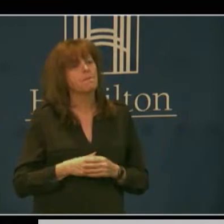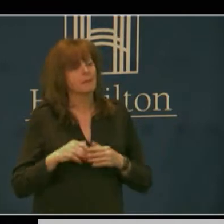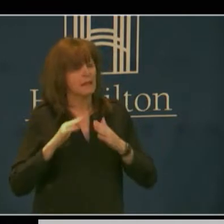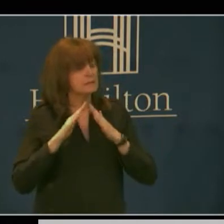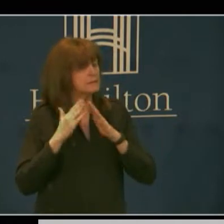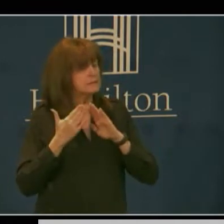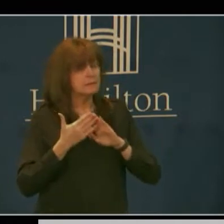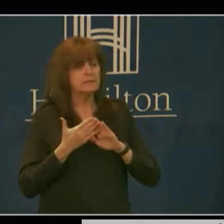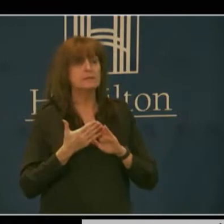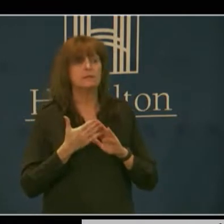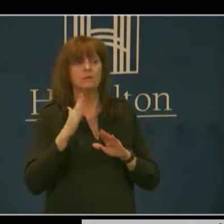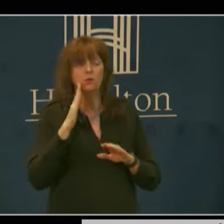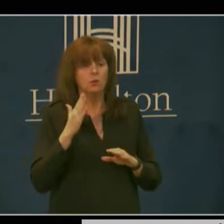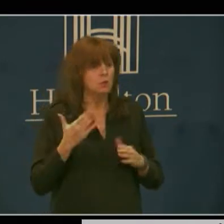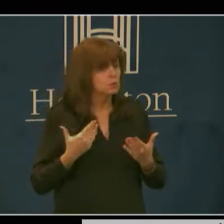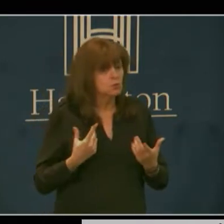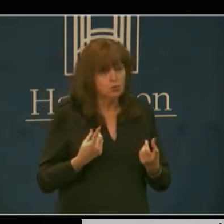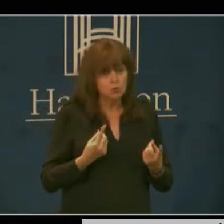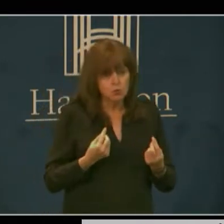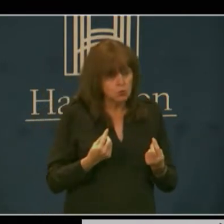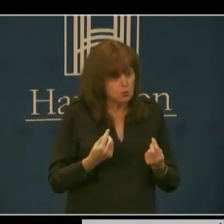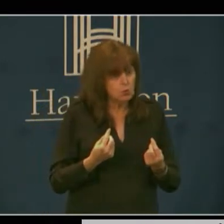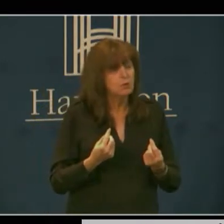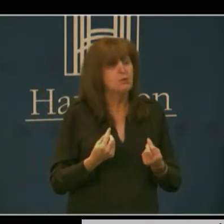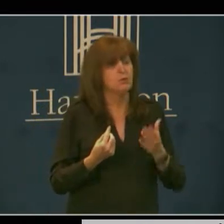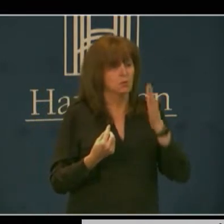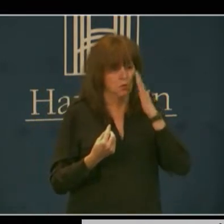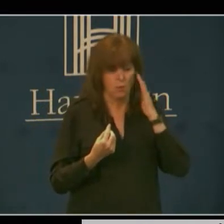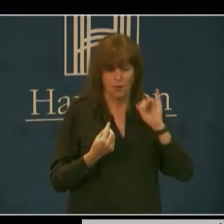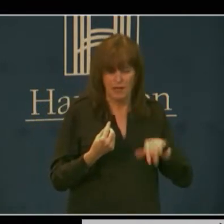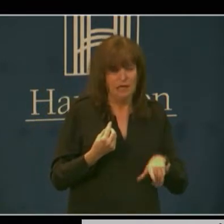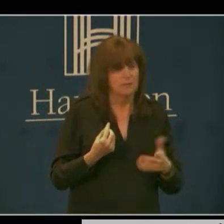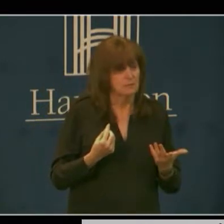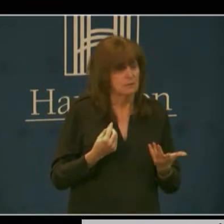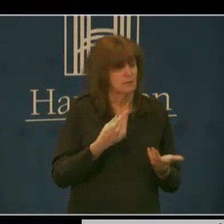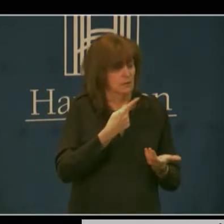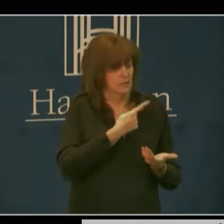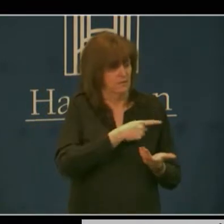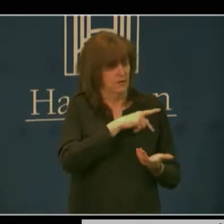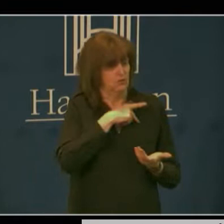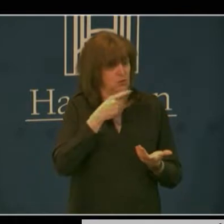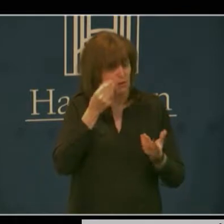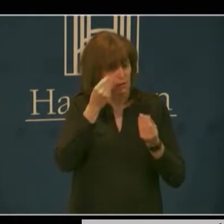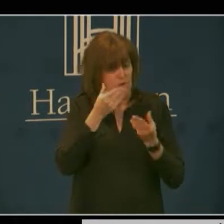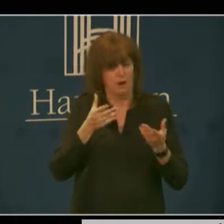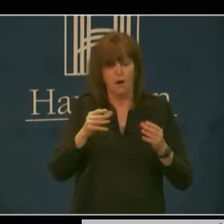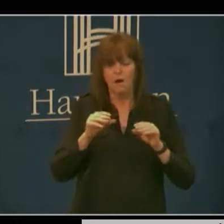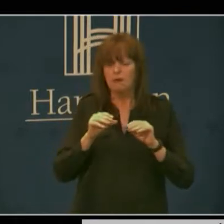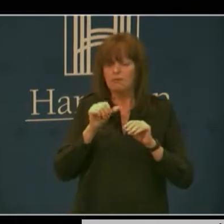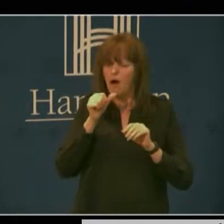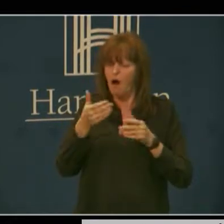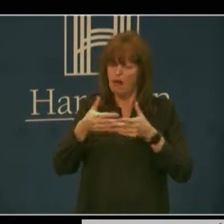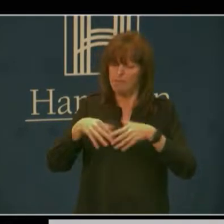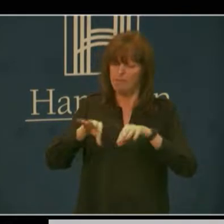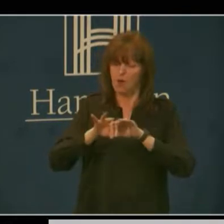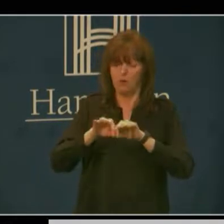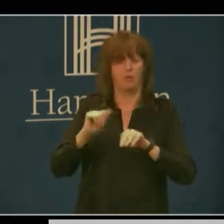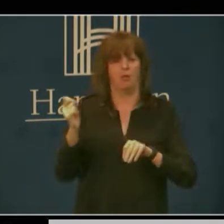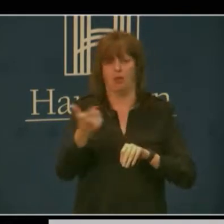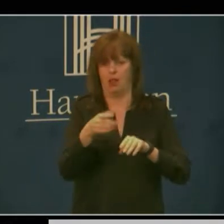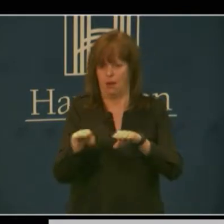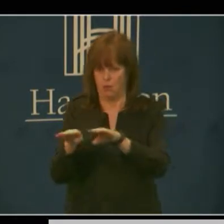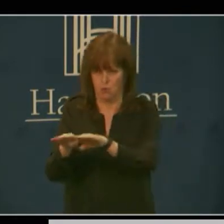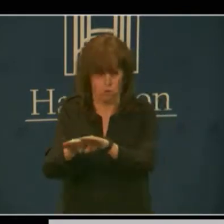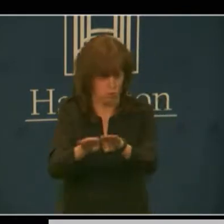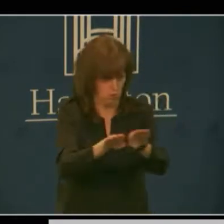provincial order around non-essential business closures is a police matter, and the gathering of more than 50 people in an